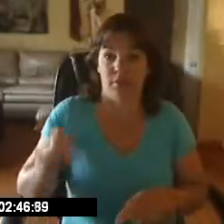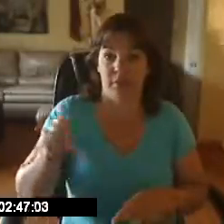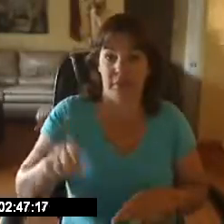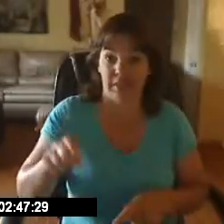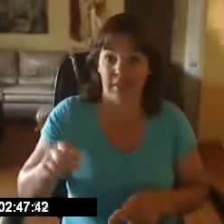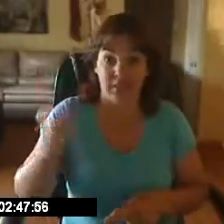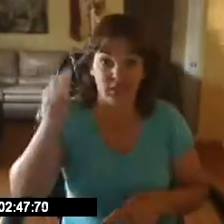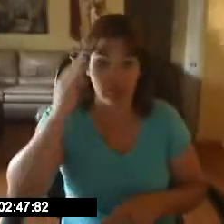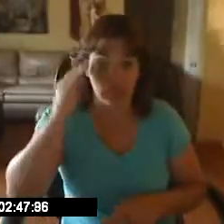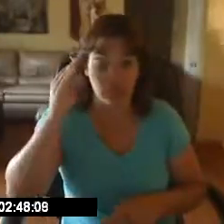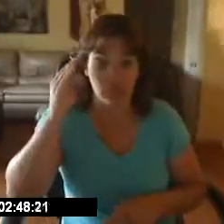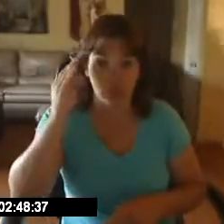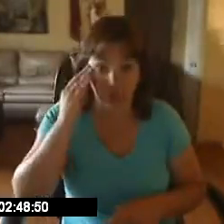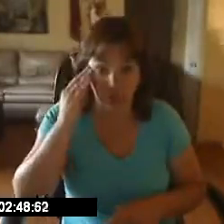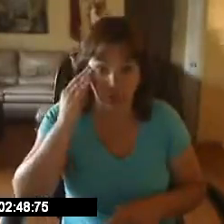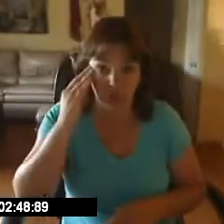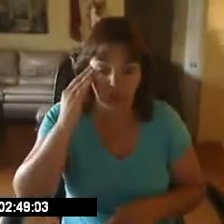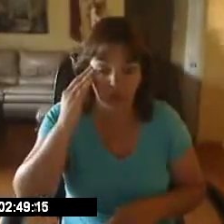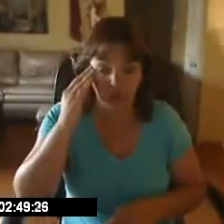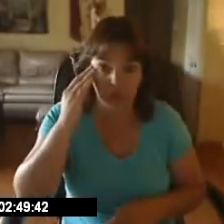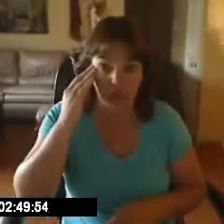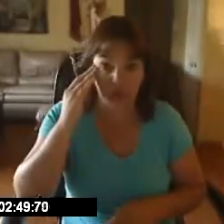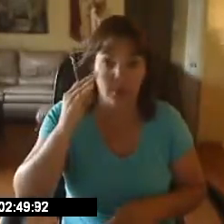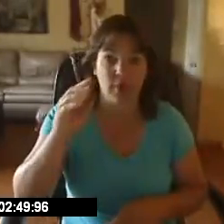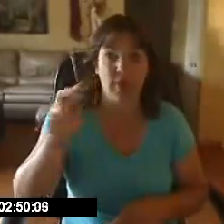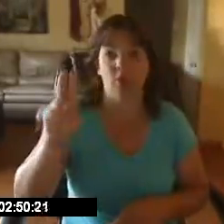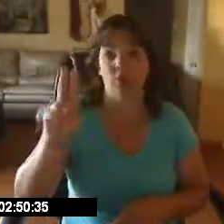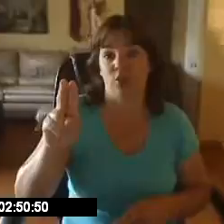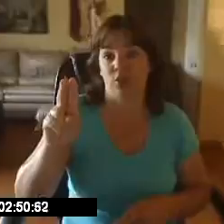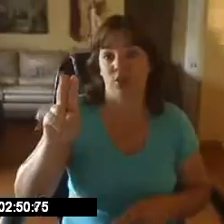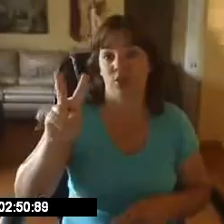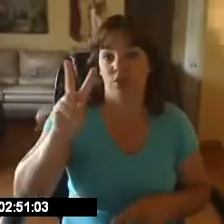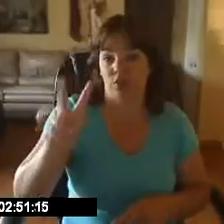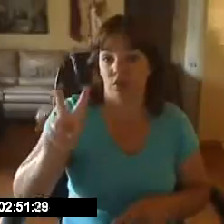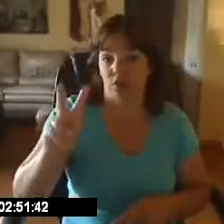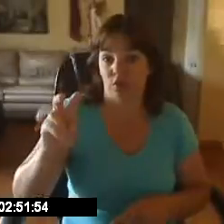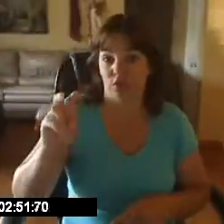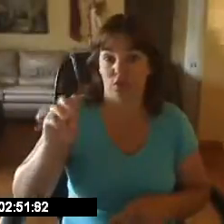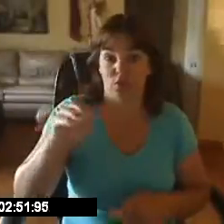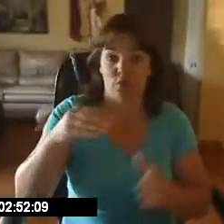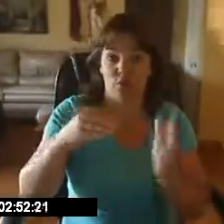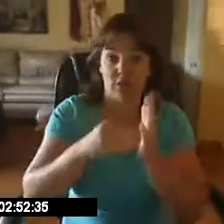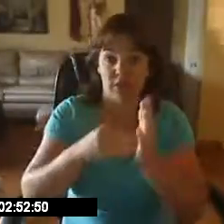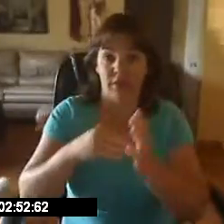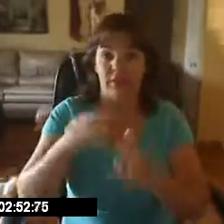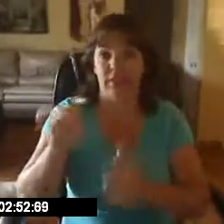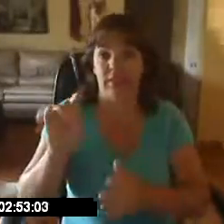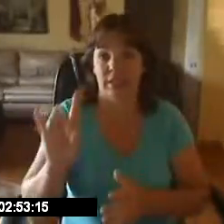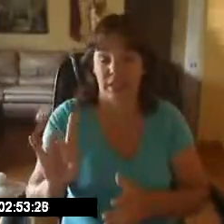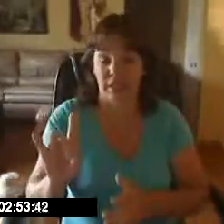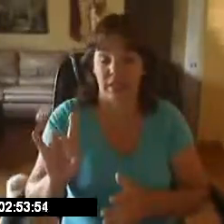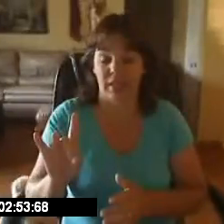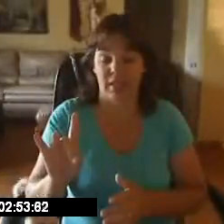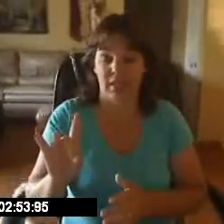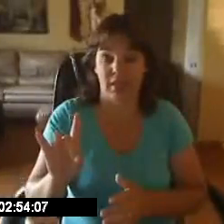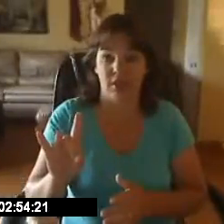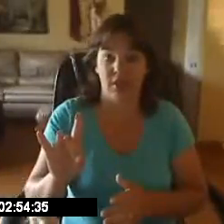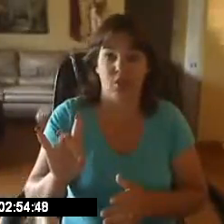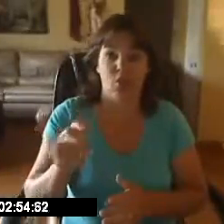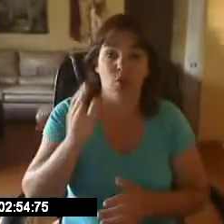do not need a degree to take the written knowledge test part of the NIC. You must